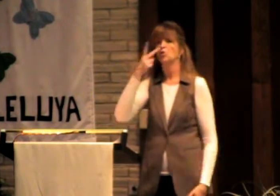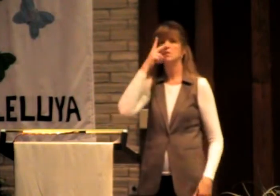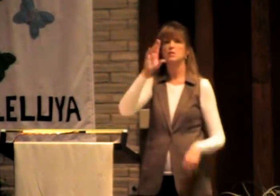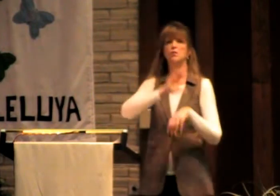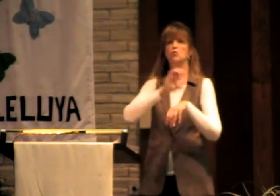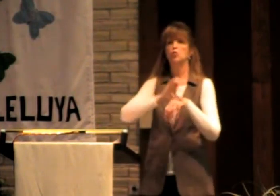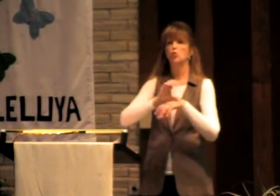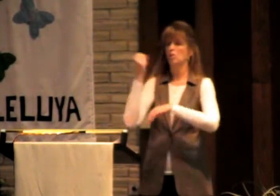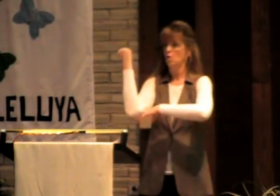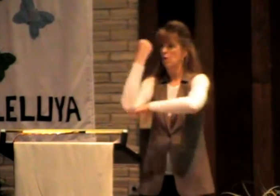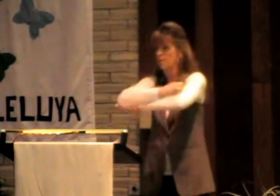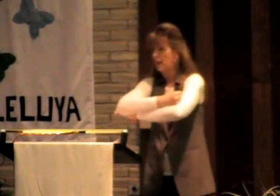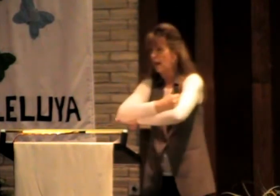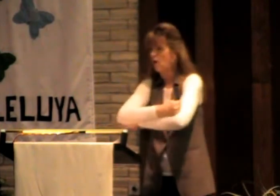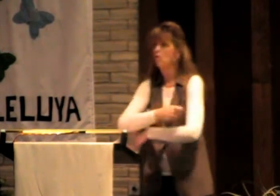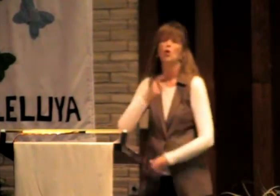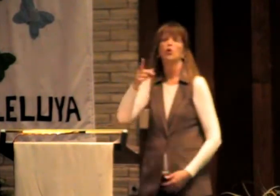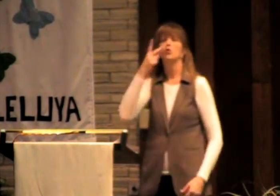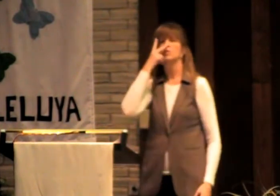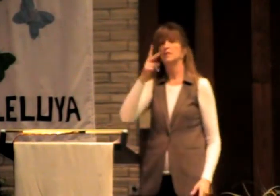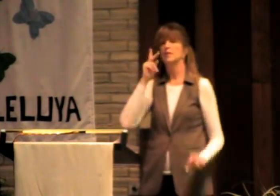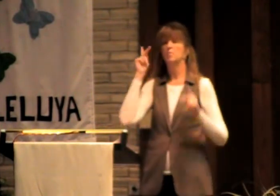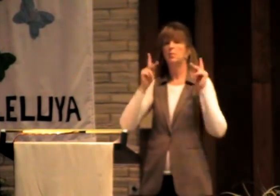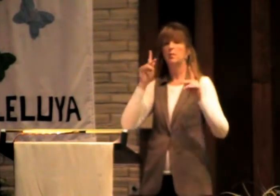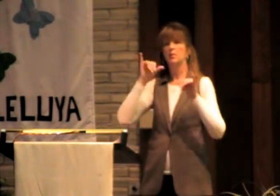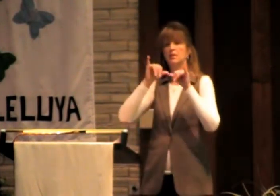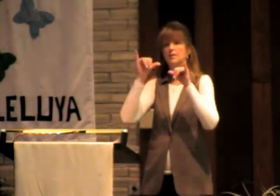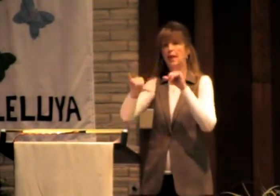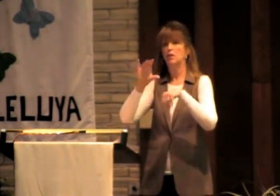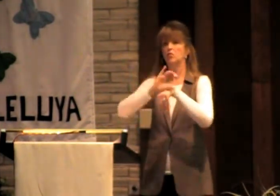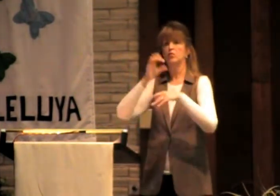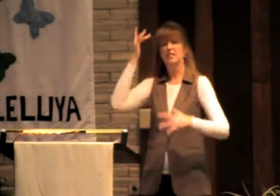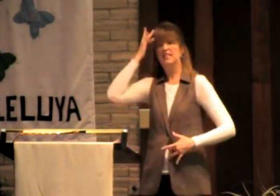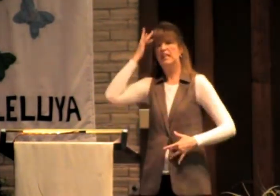When you see churches split, when you see churches